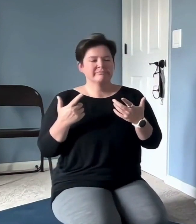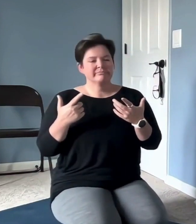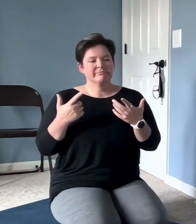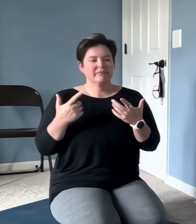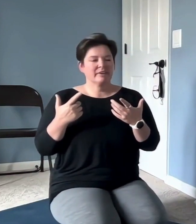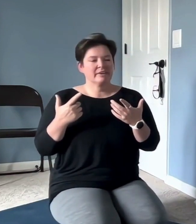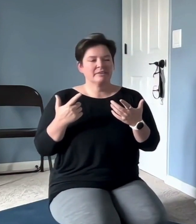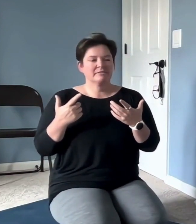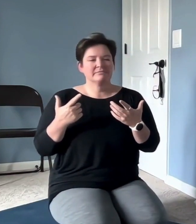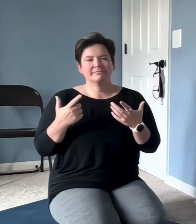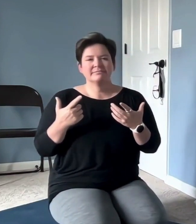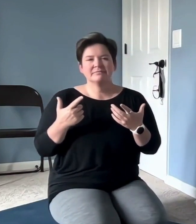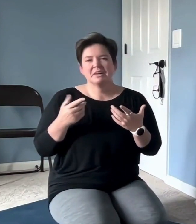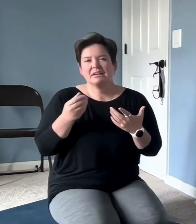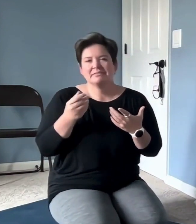I'm thinking